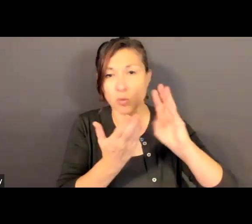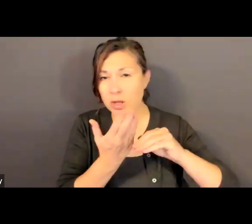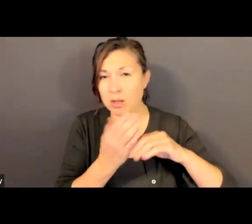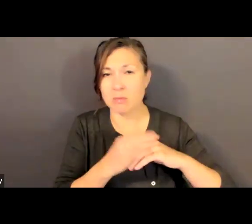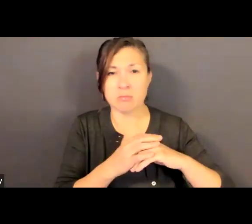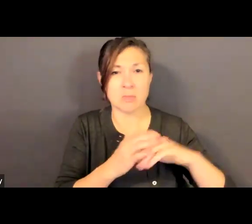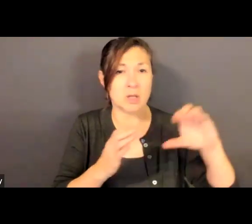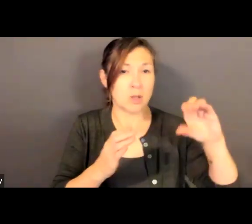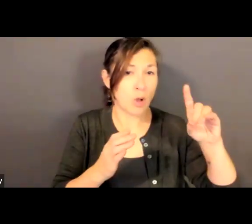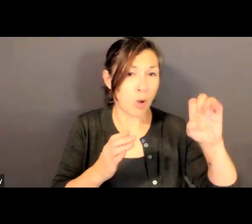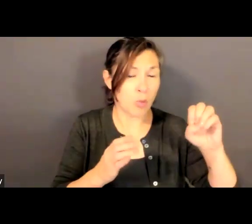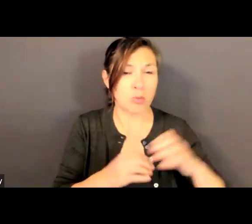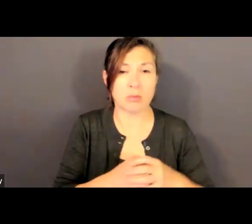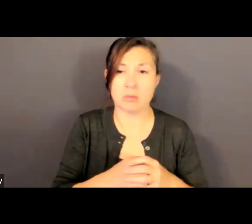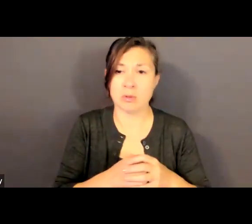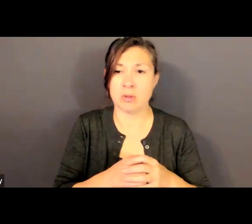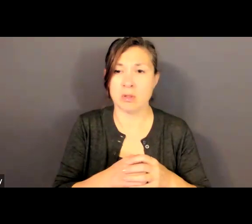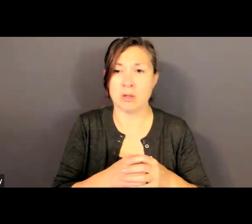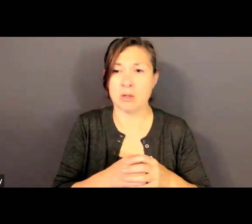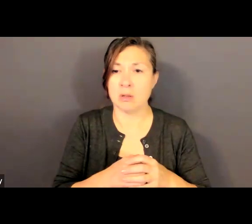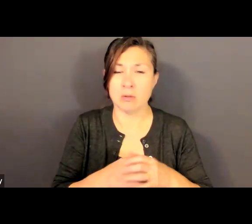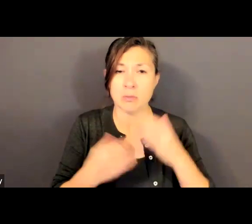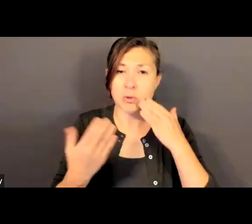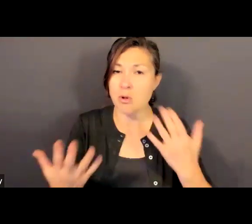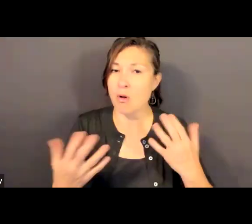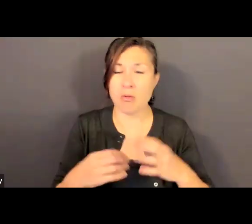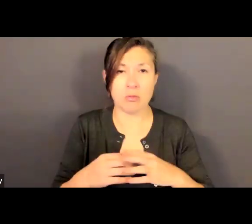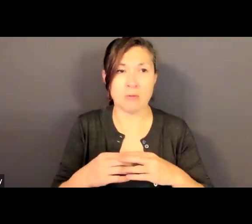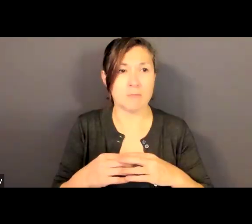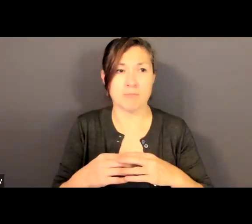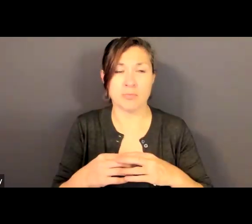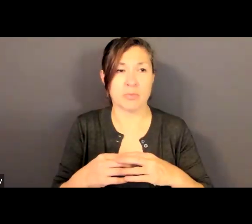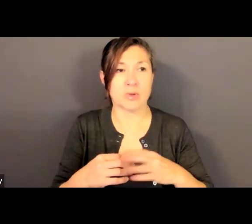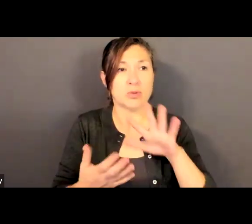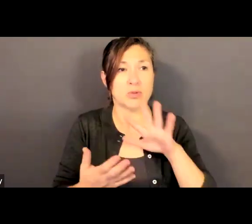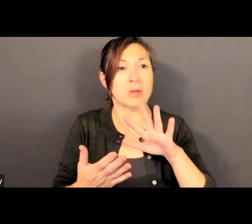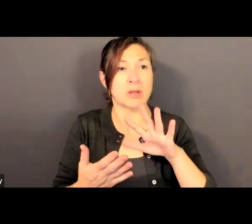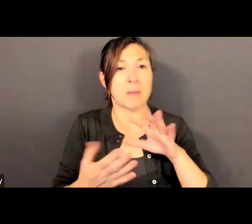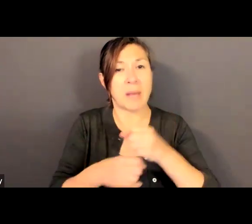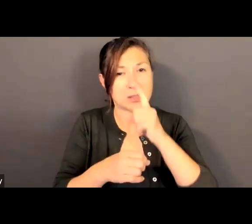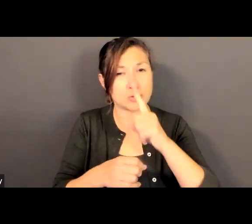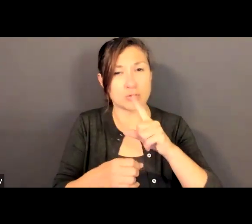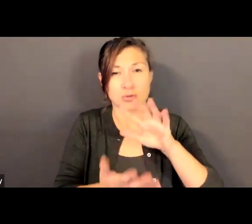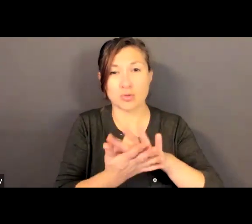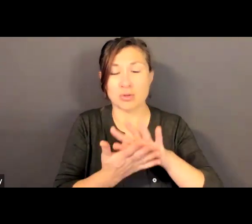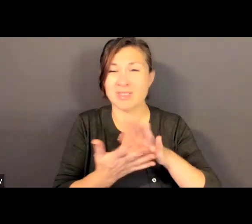are doing meet this. And so it's really just documenting that or codifying that for sure.